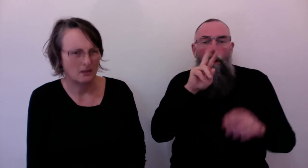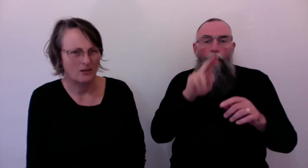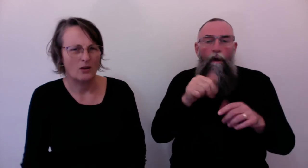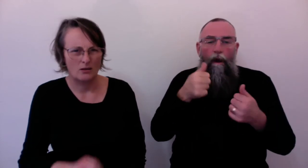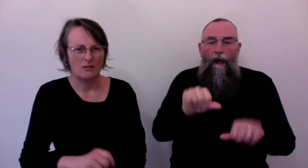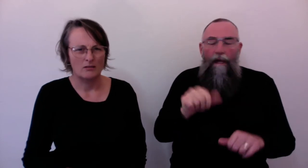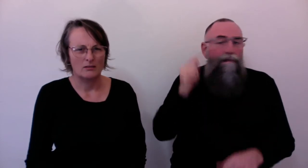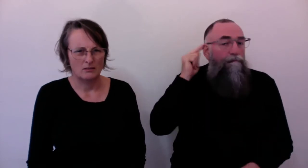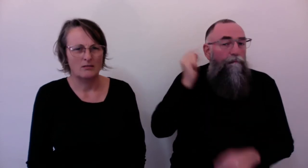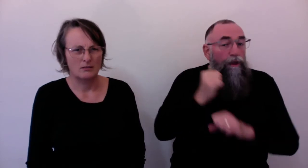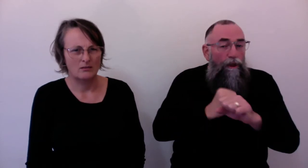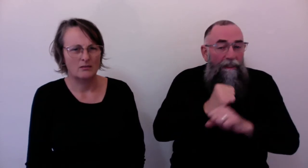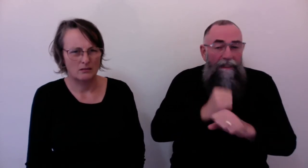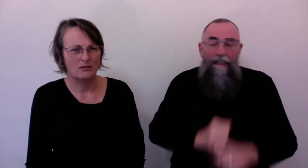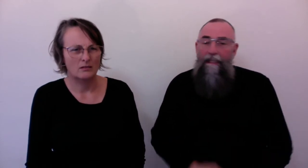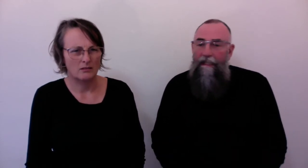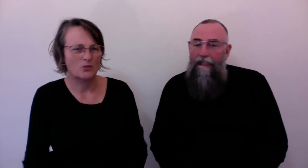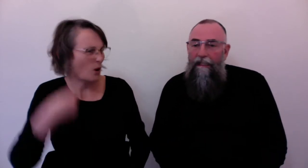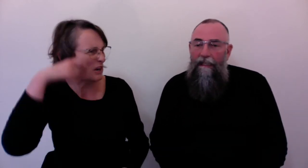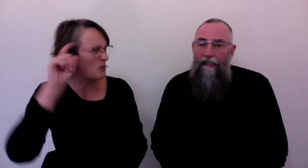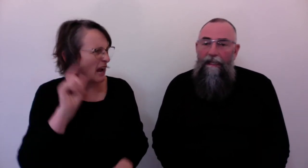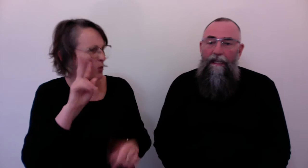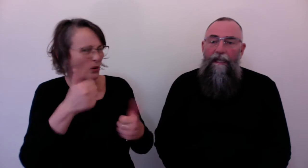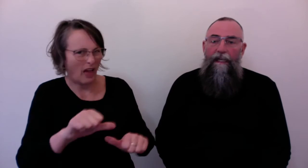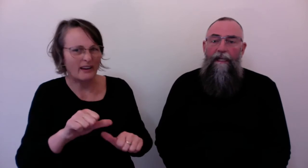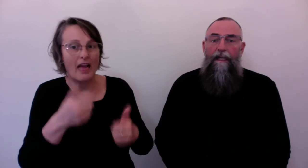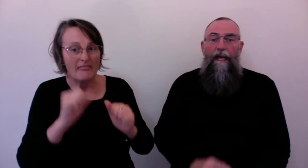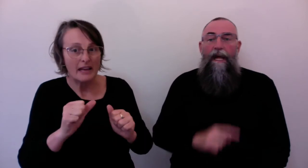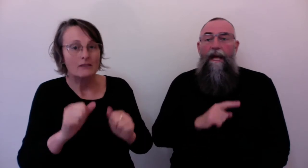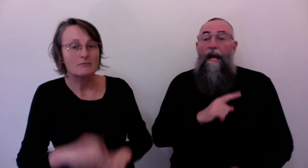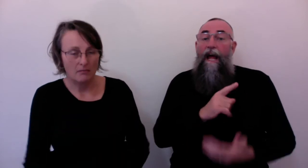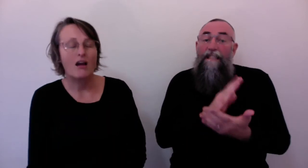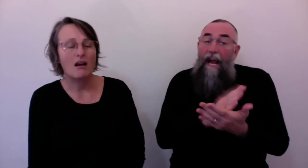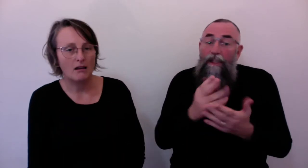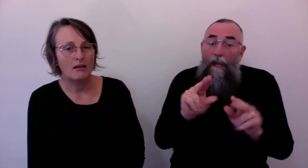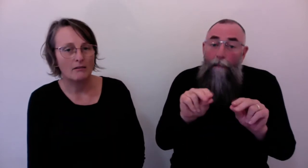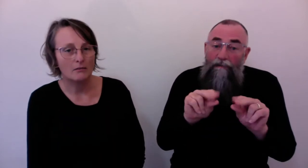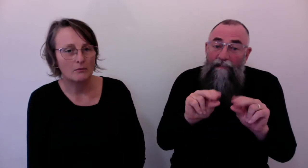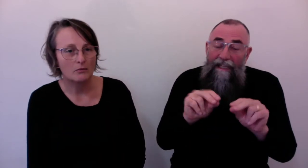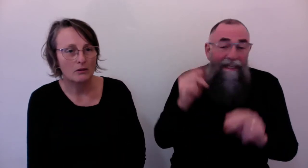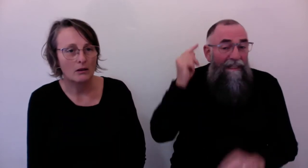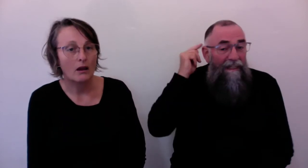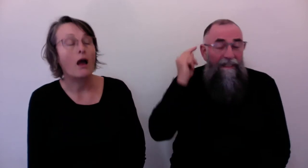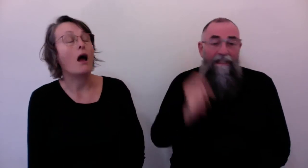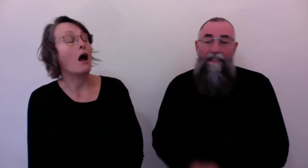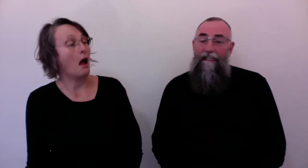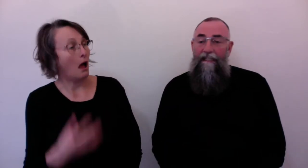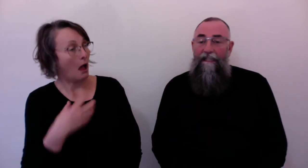and then back here, this is actually the batteries. Oh, I was yeah. going to ask about charging. charging. Charging. About to ask about that. So do you go to bed and go, phone,